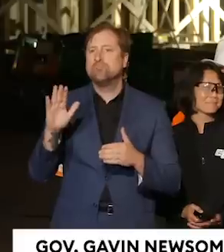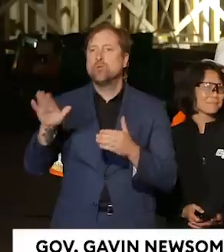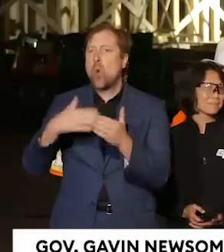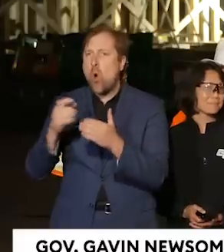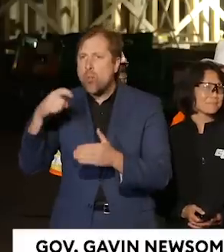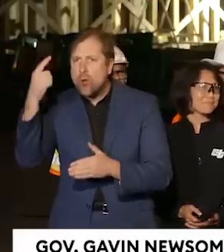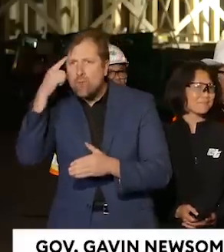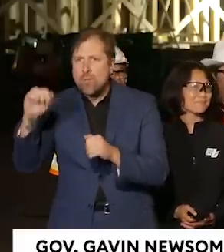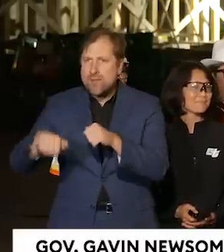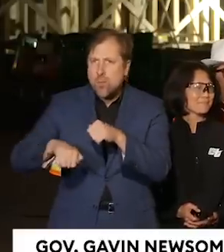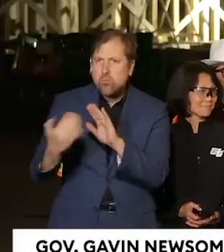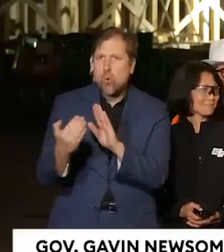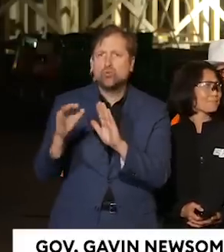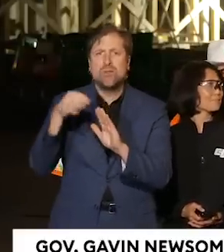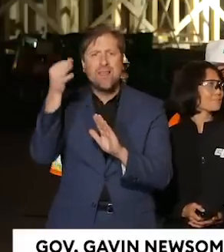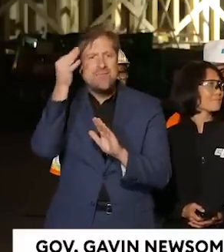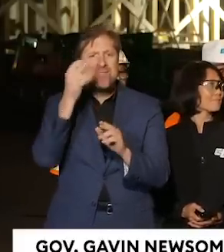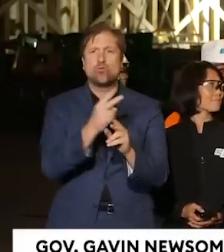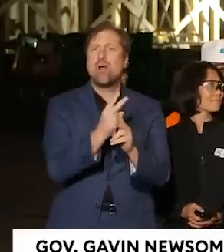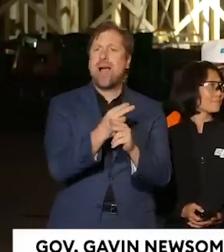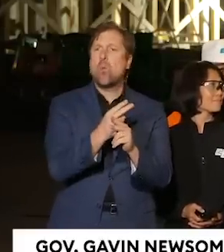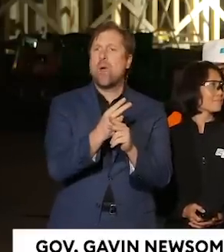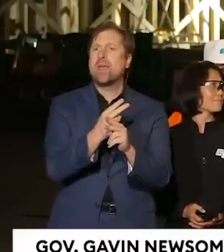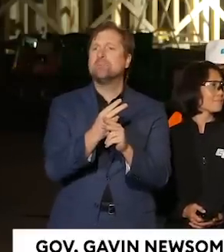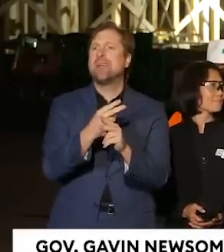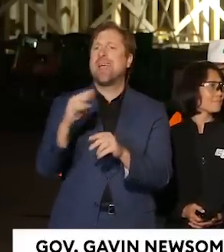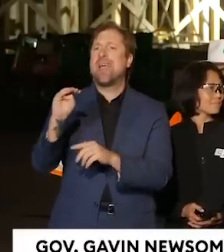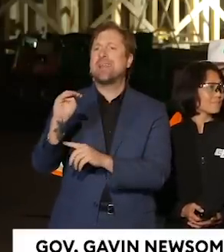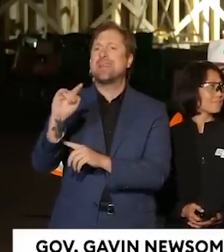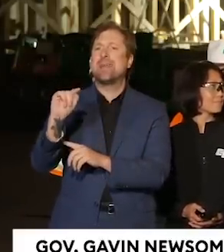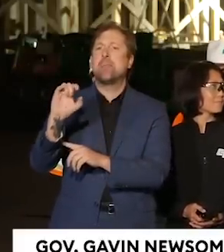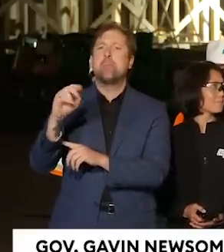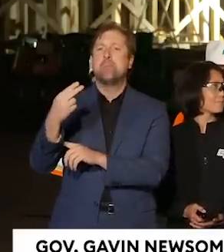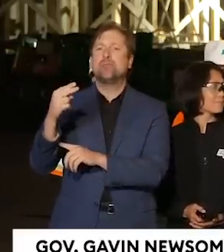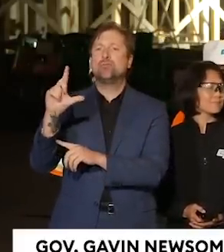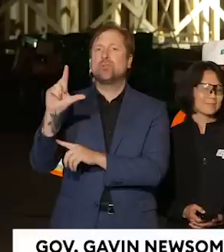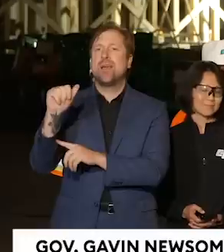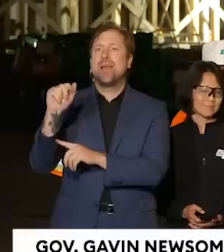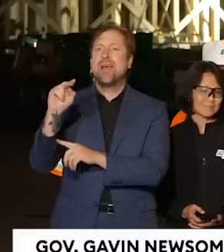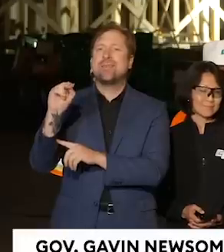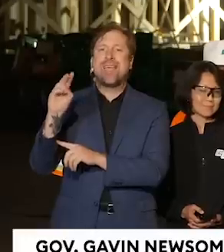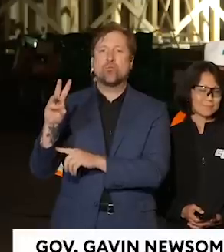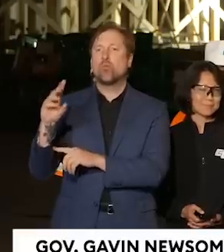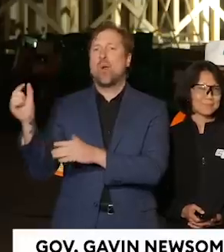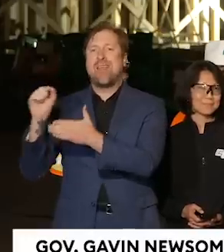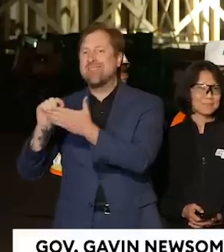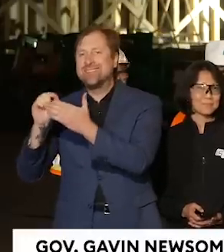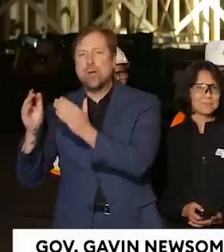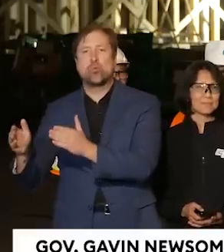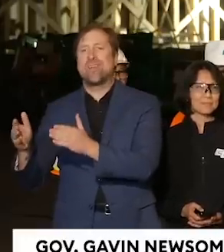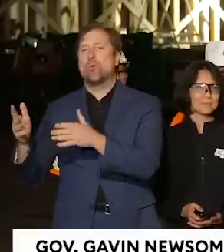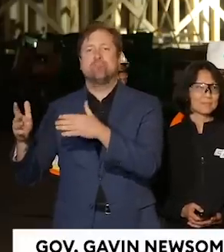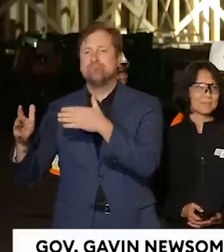need, approach the Federal Highway Administration and Mitch Landrieu, now not just Secretary Buttigieg, everybody, all hands. And